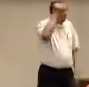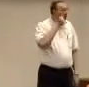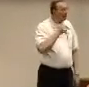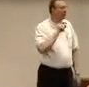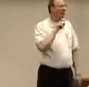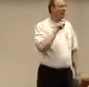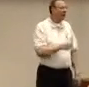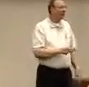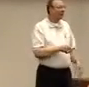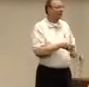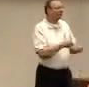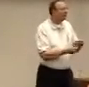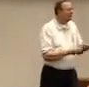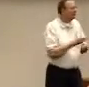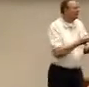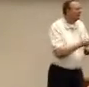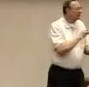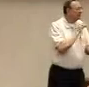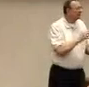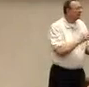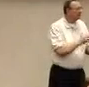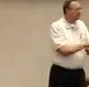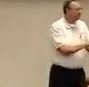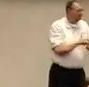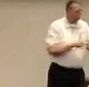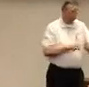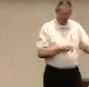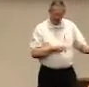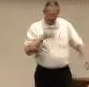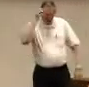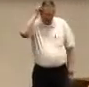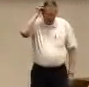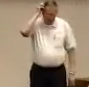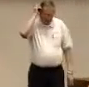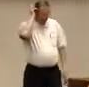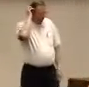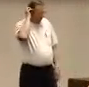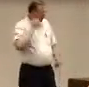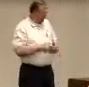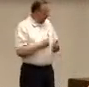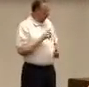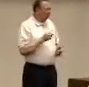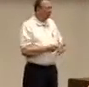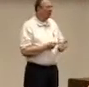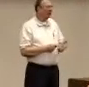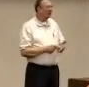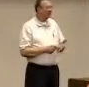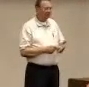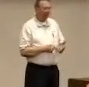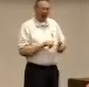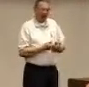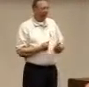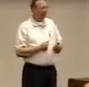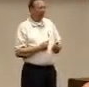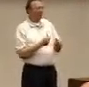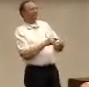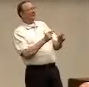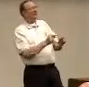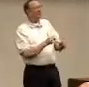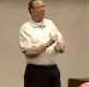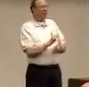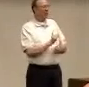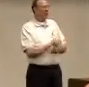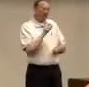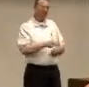imagined, you got to be flexible. You got to rethink. You got to step back for a minute and say, okay, how do I do this? How do I get this